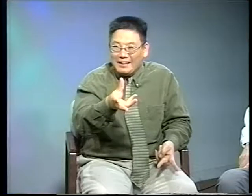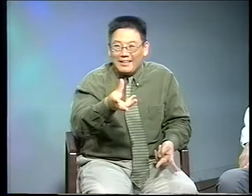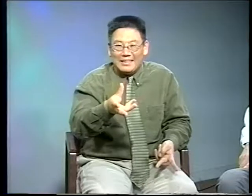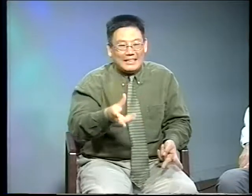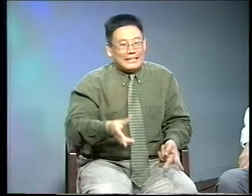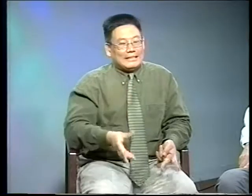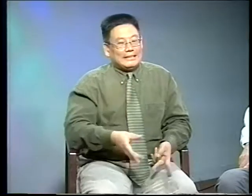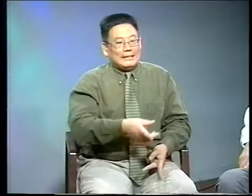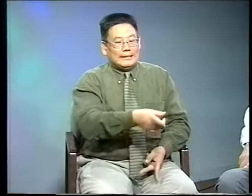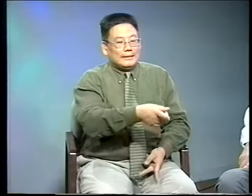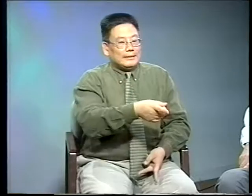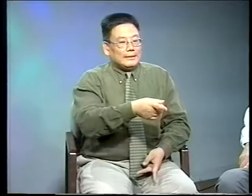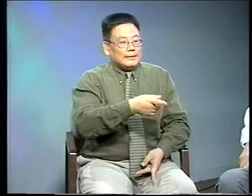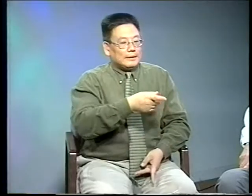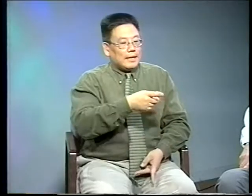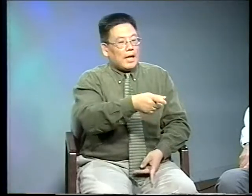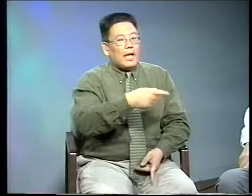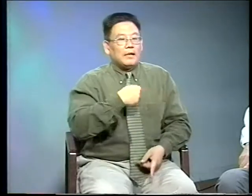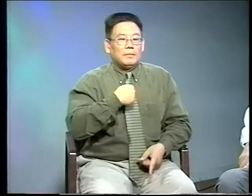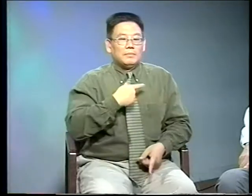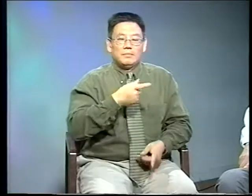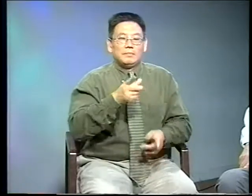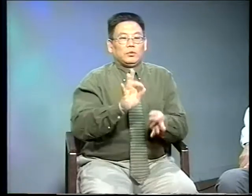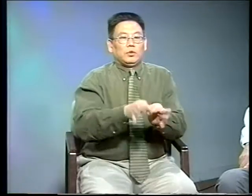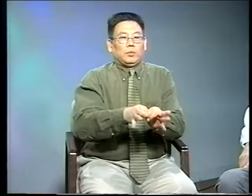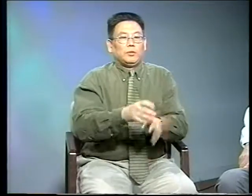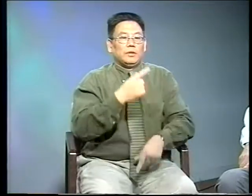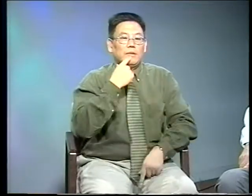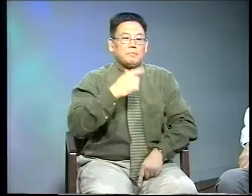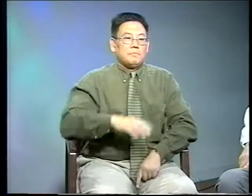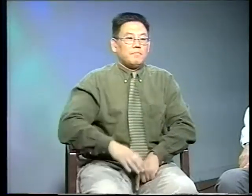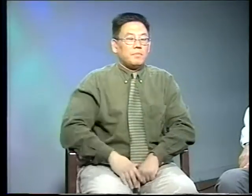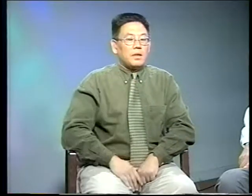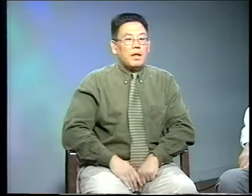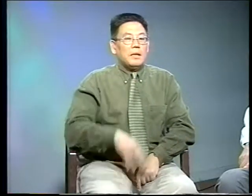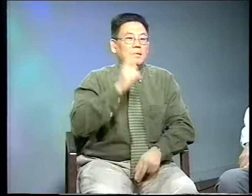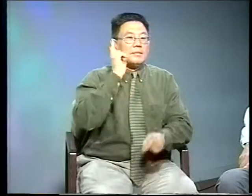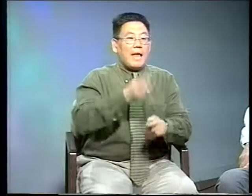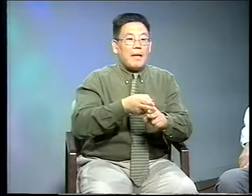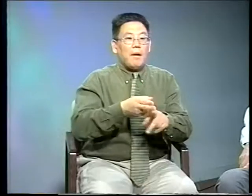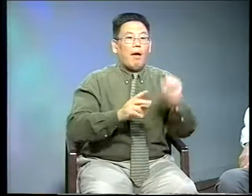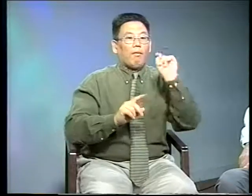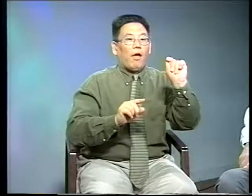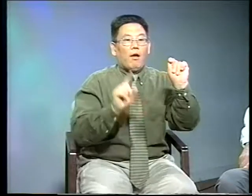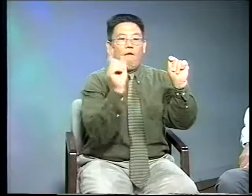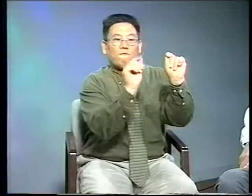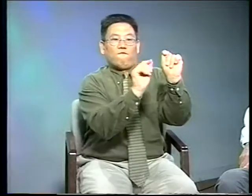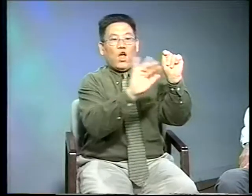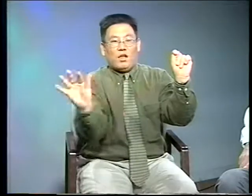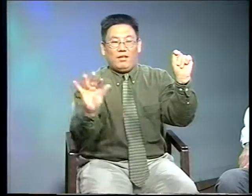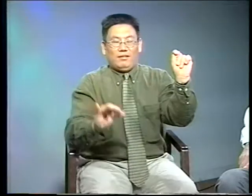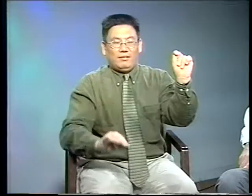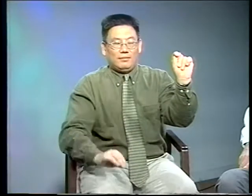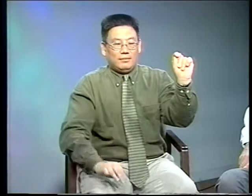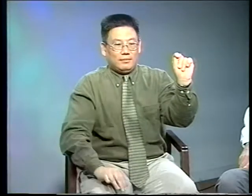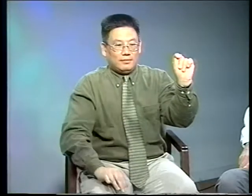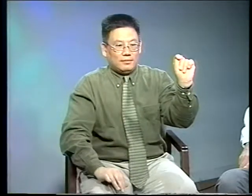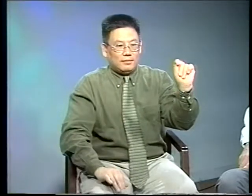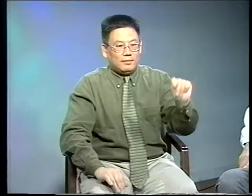some names from India. And the interpreter said, name